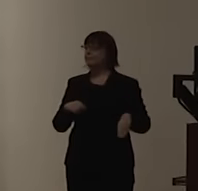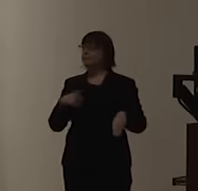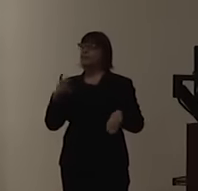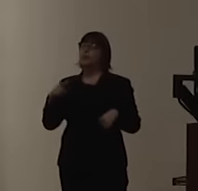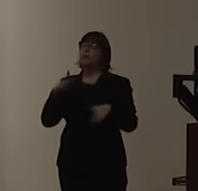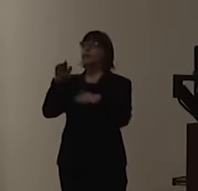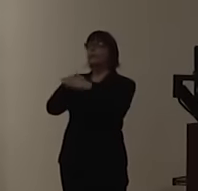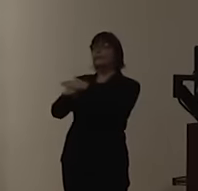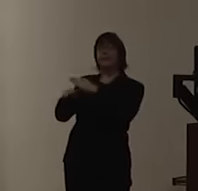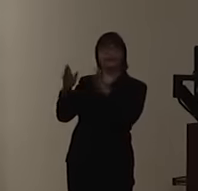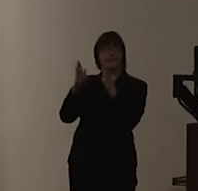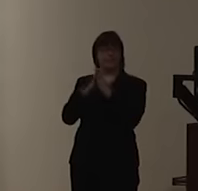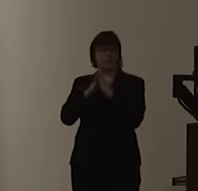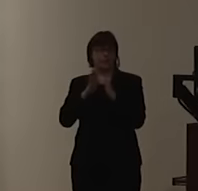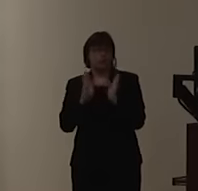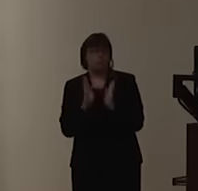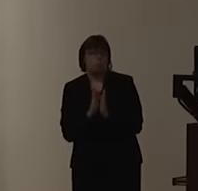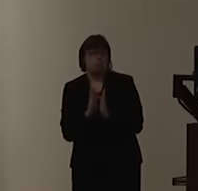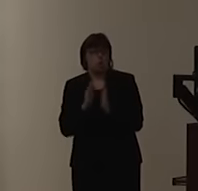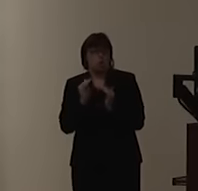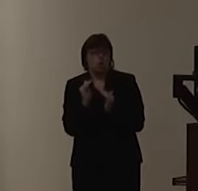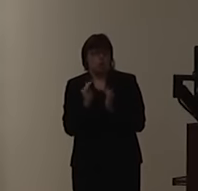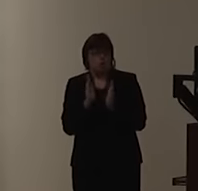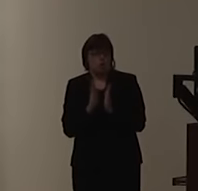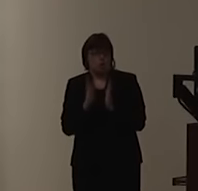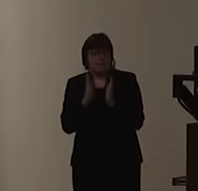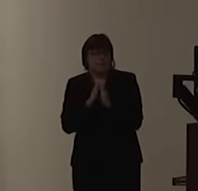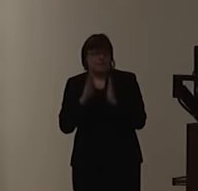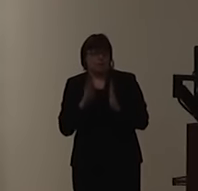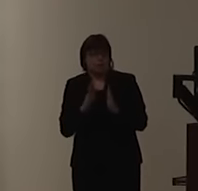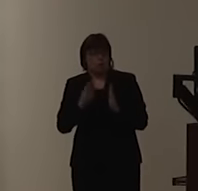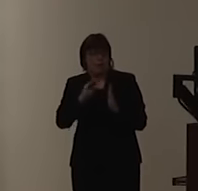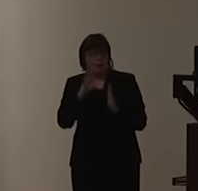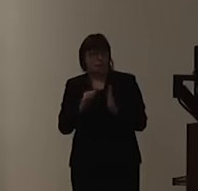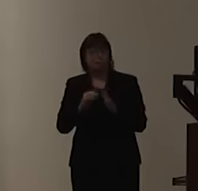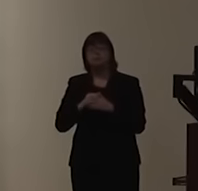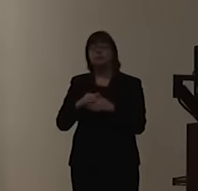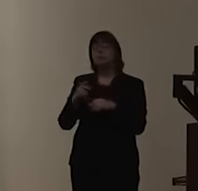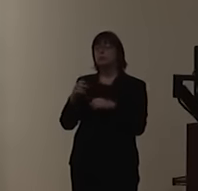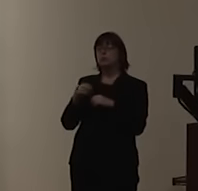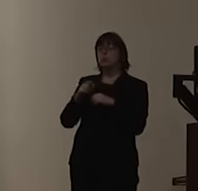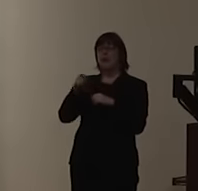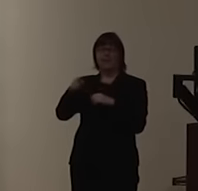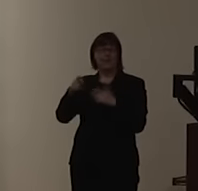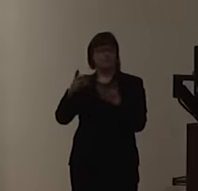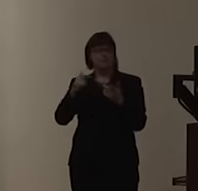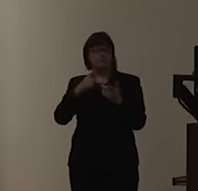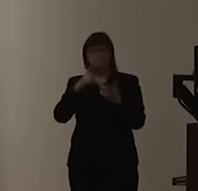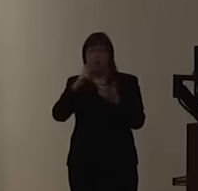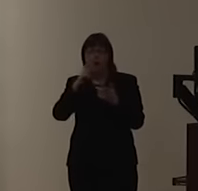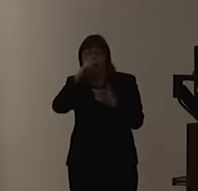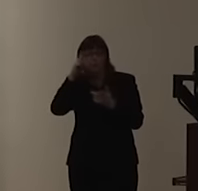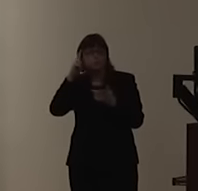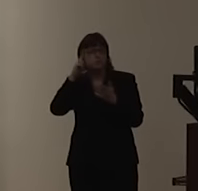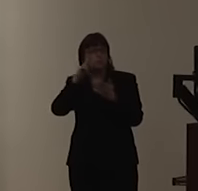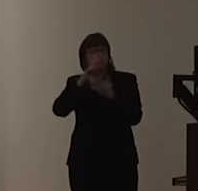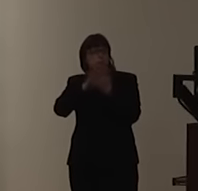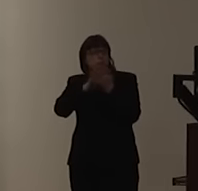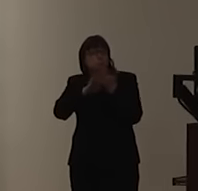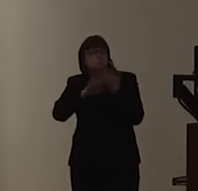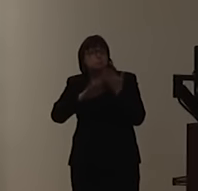nun, it had mown through a mission hospital, again, just like it did through these lab workers, only much, much worse, because there was